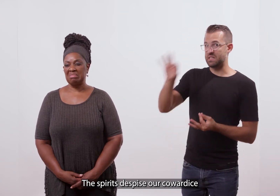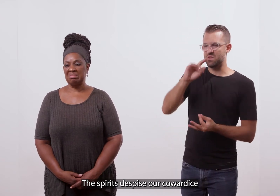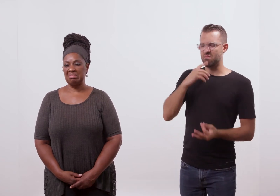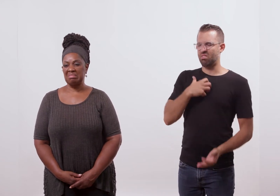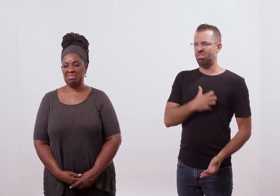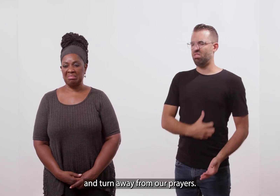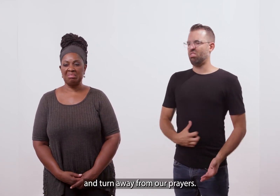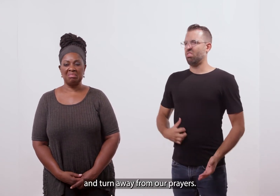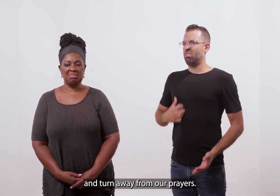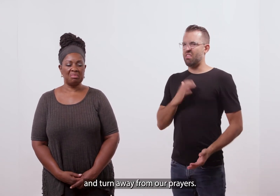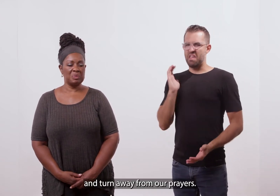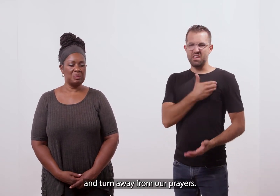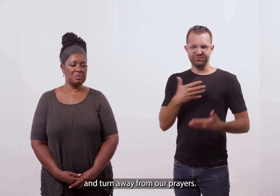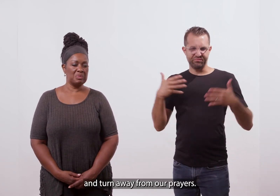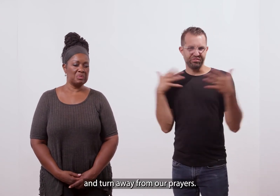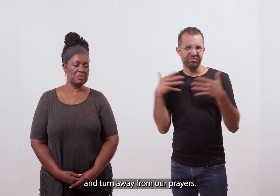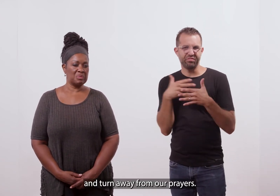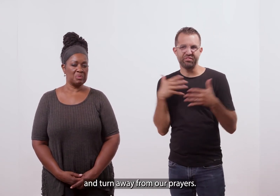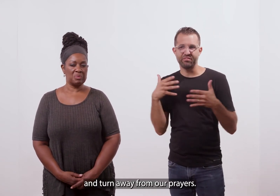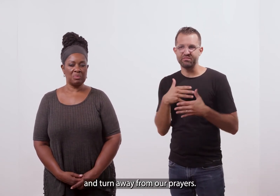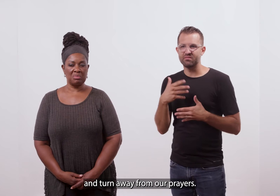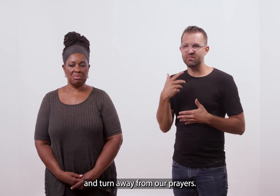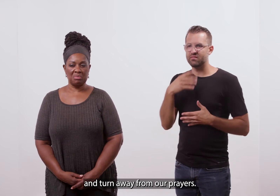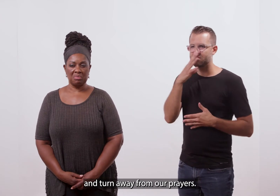cowardice and turn away from our prayers.